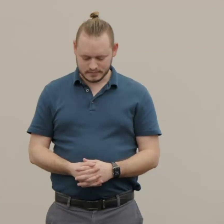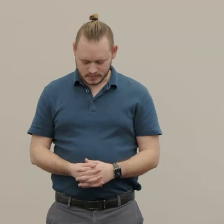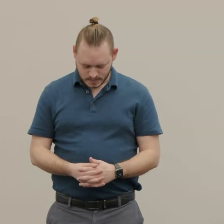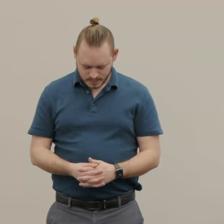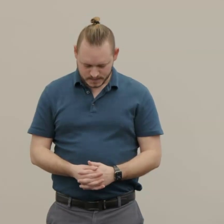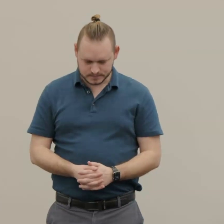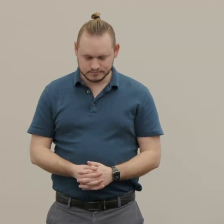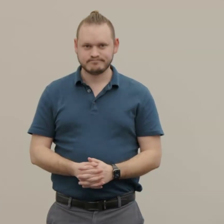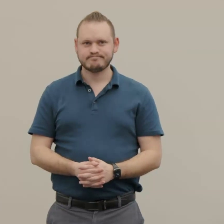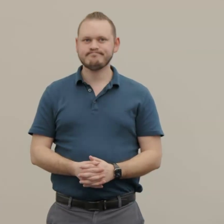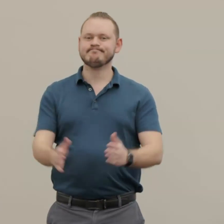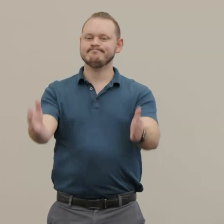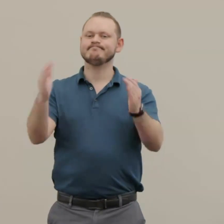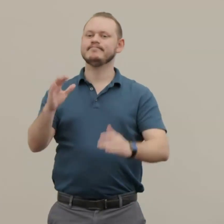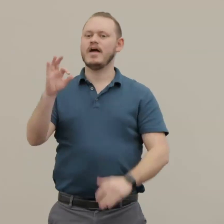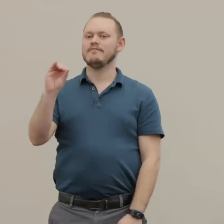What about font?